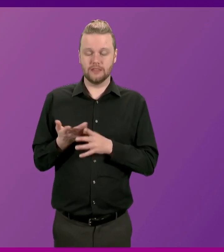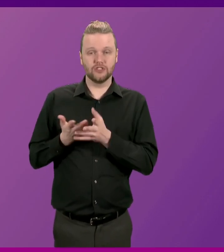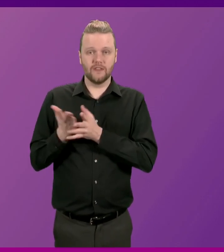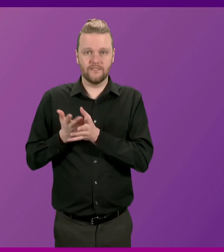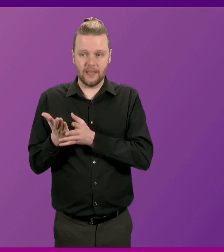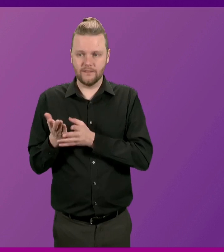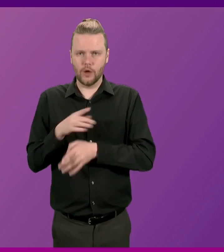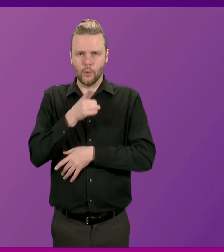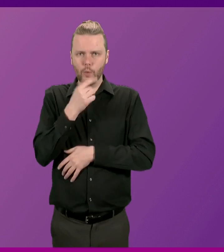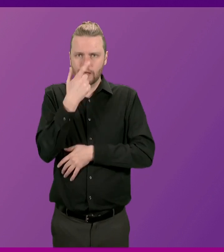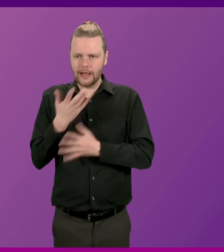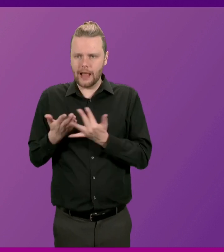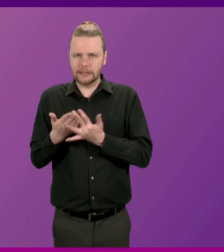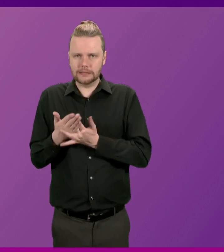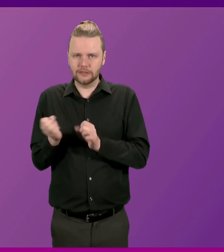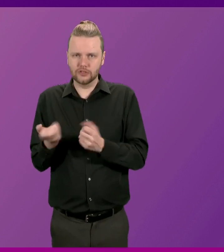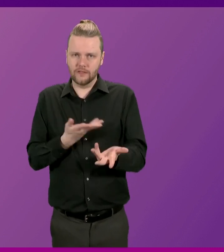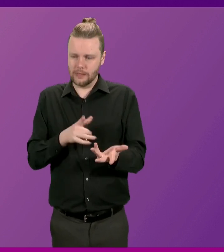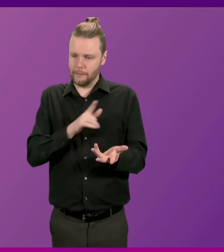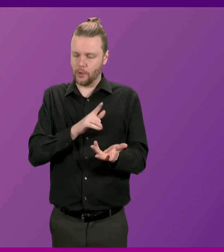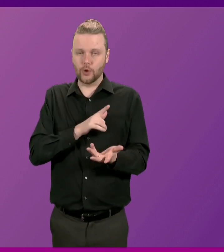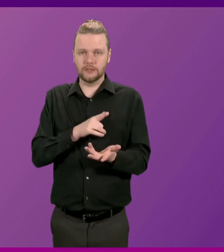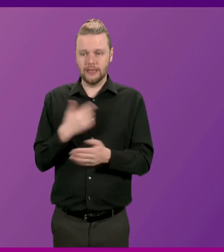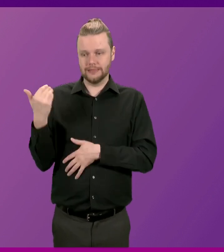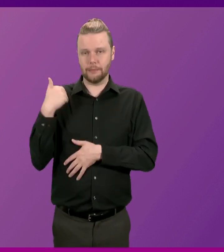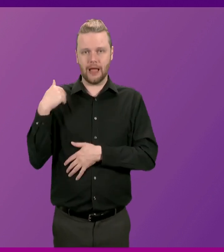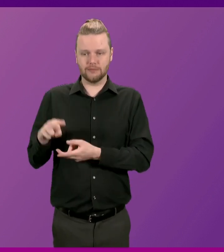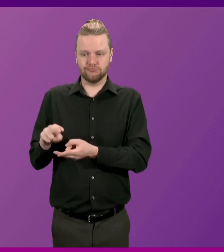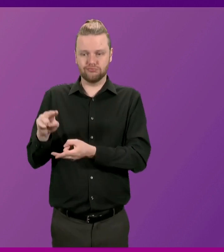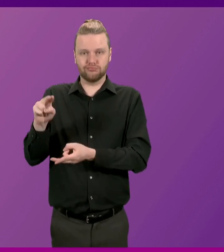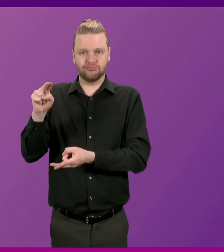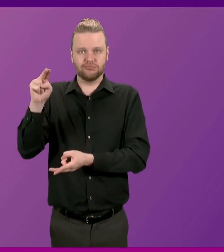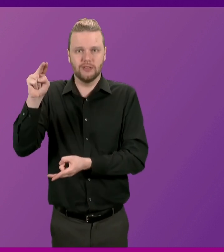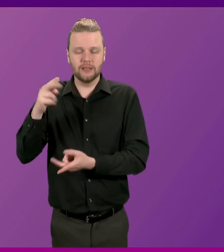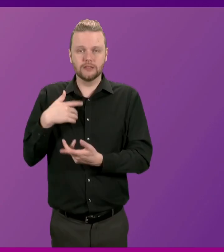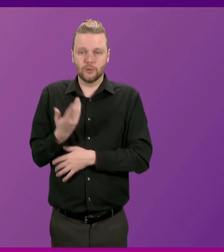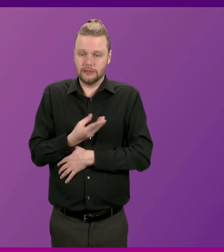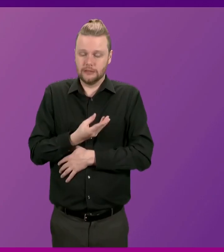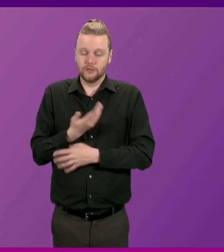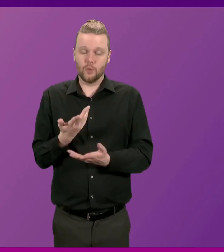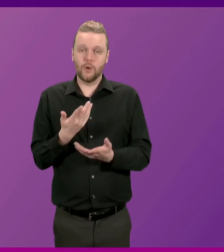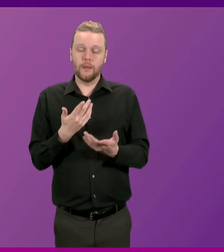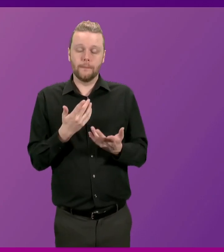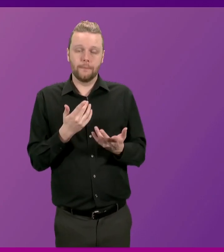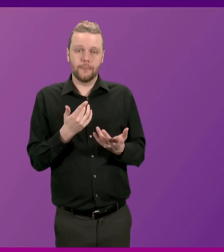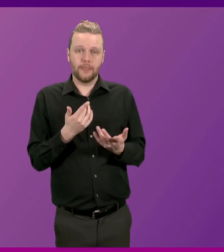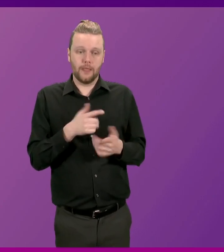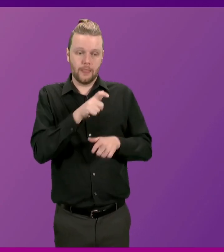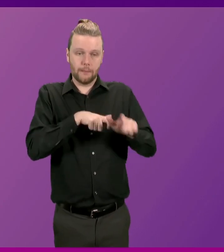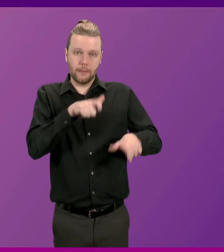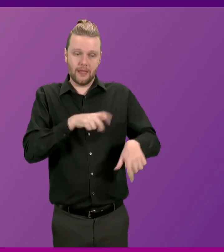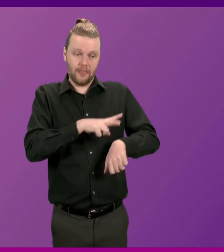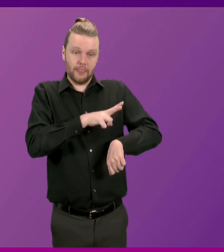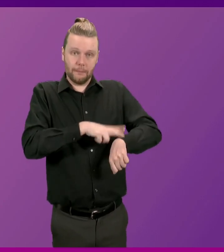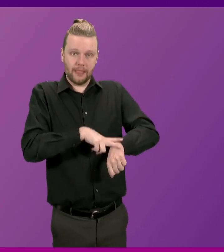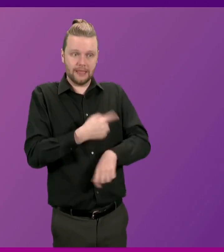are eligible for their service due to the increased demand recently. So they're only going to be those that the police deem